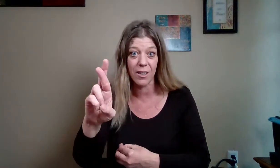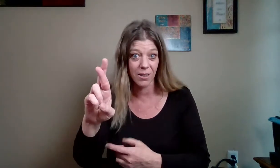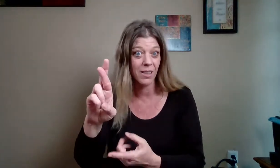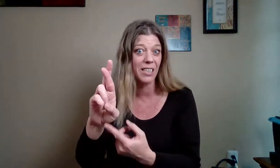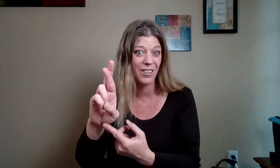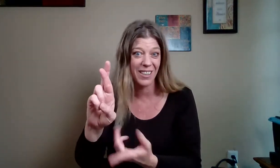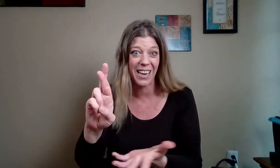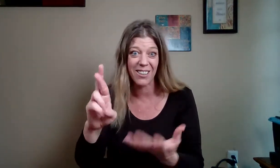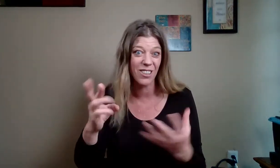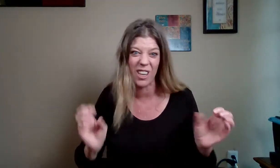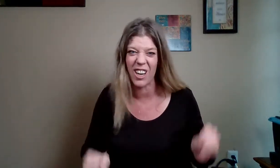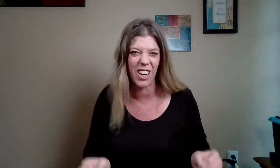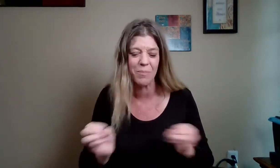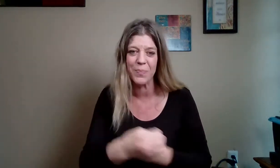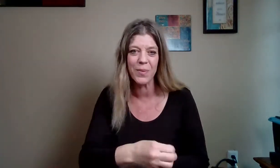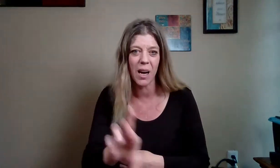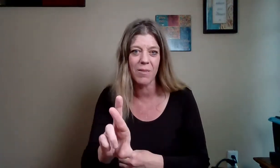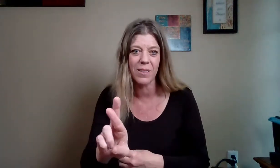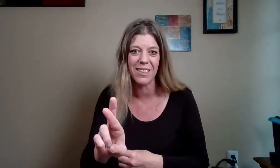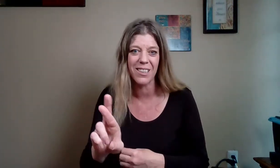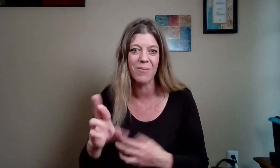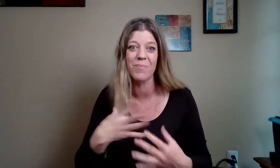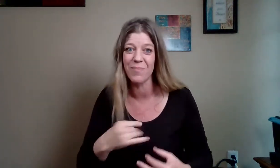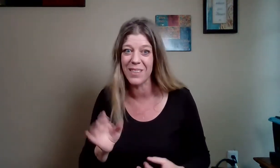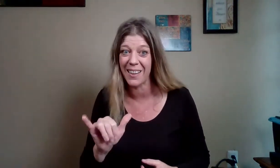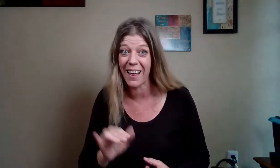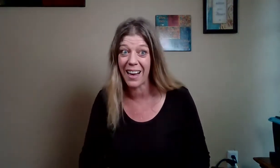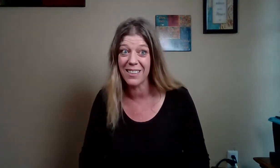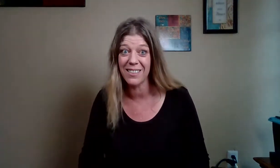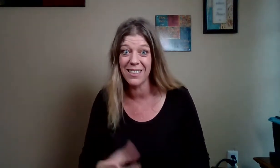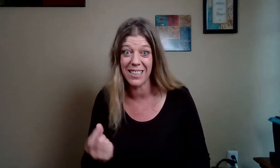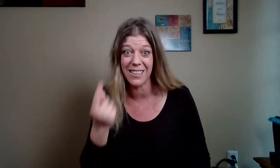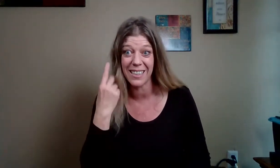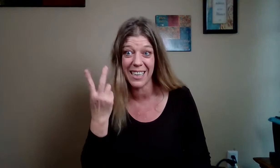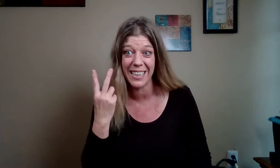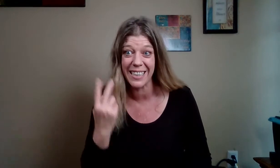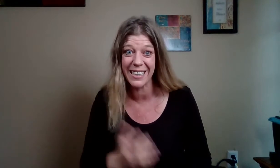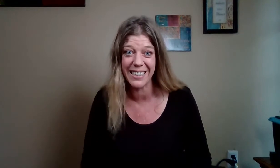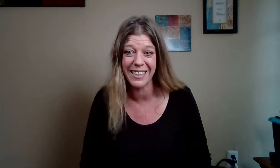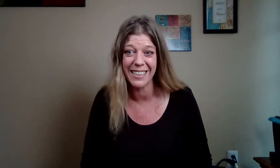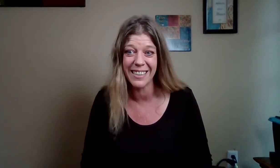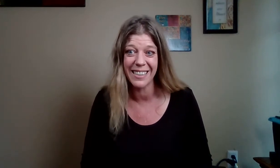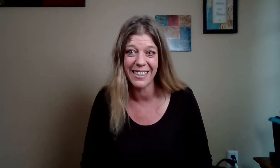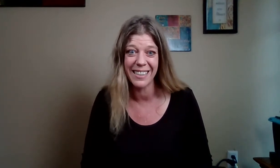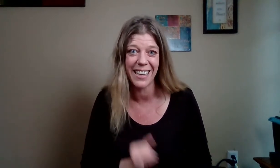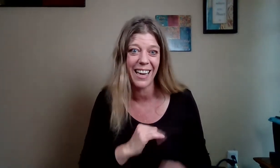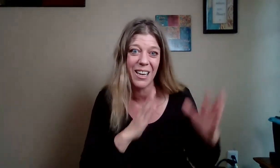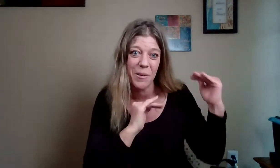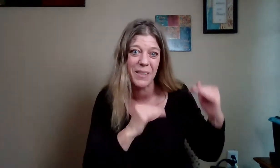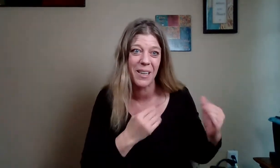Officer, turned it out to an R. Officer, like that. Do you see? I hope